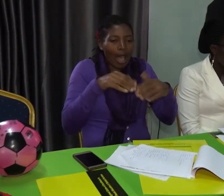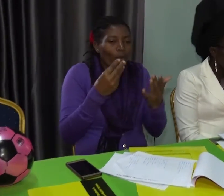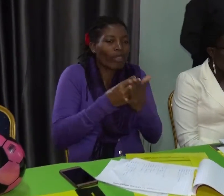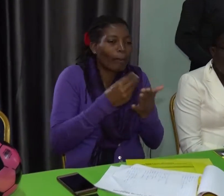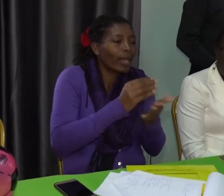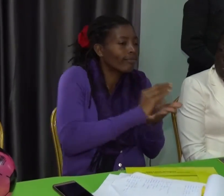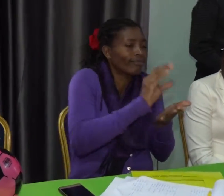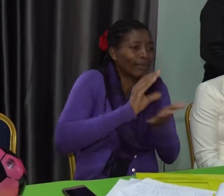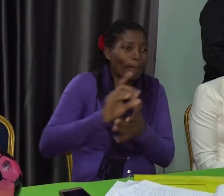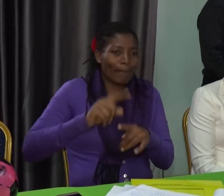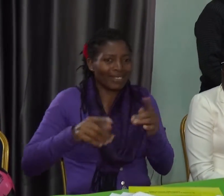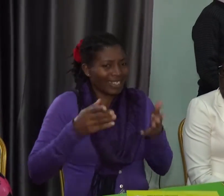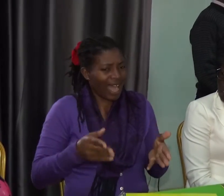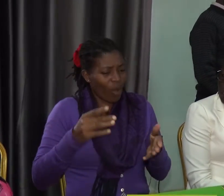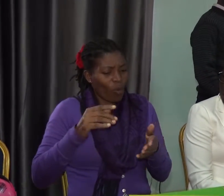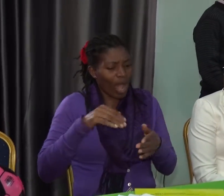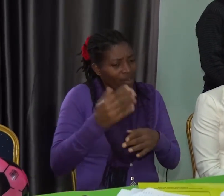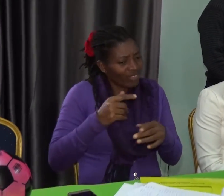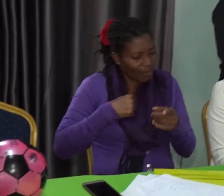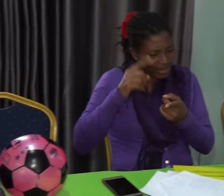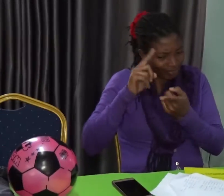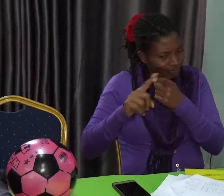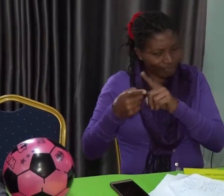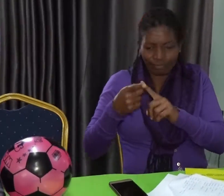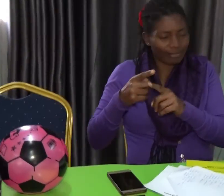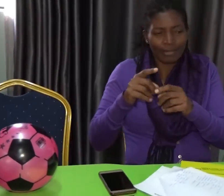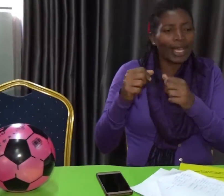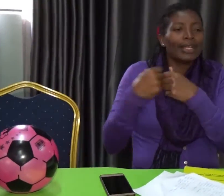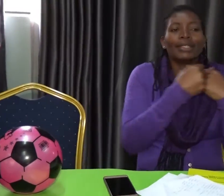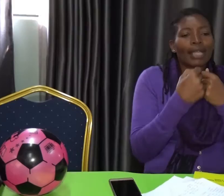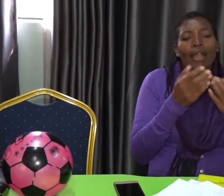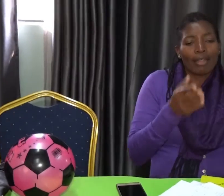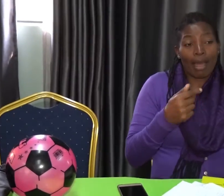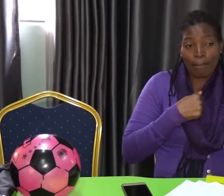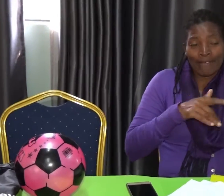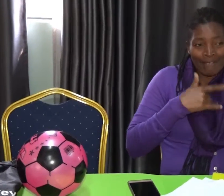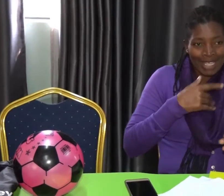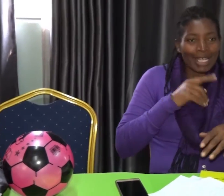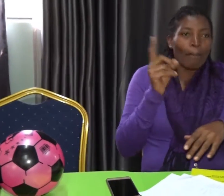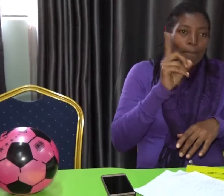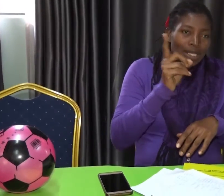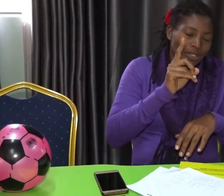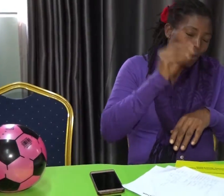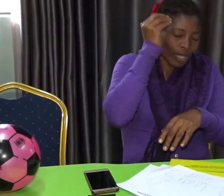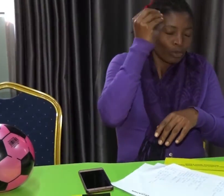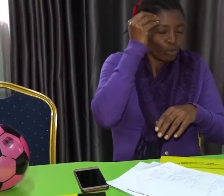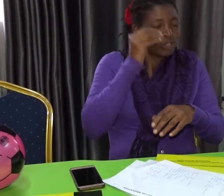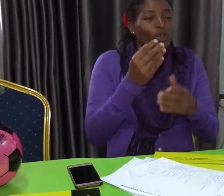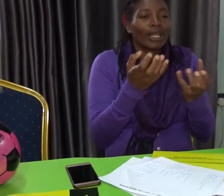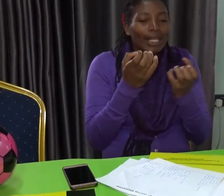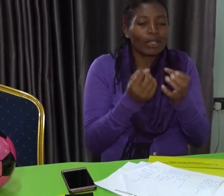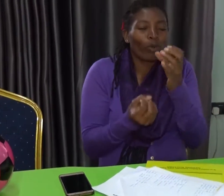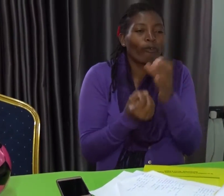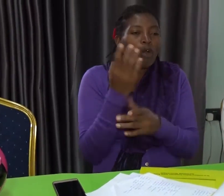And I think Madam Kaku explained very well how these funds can be able to disperse to these